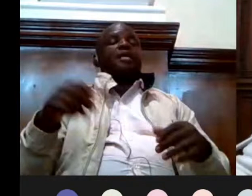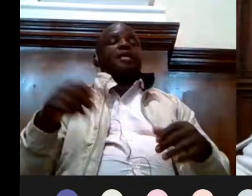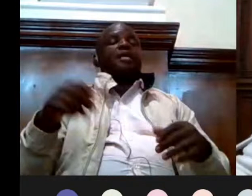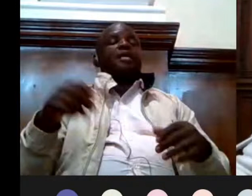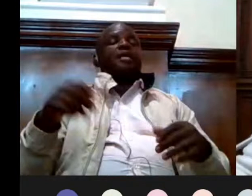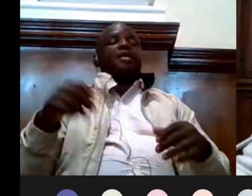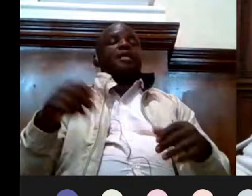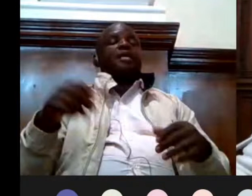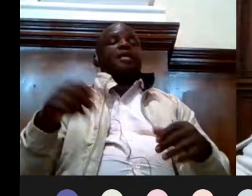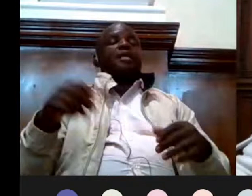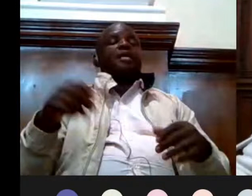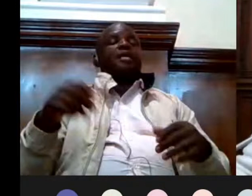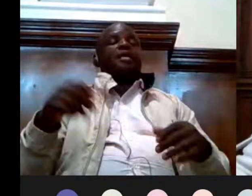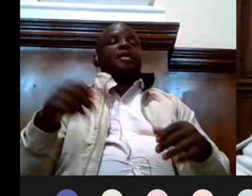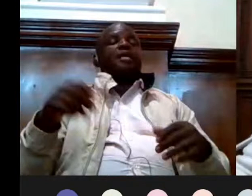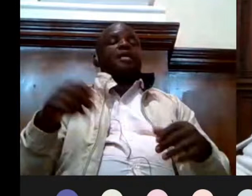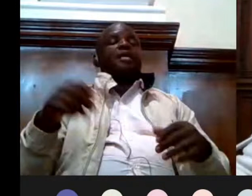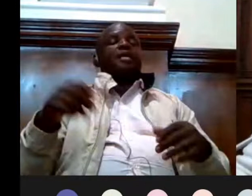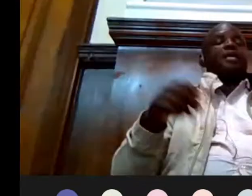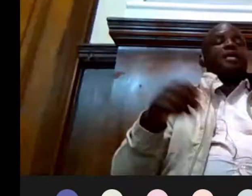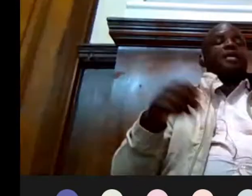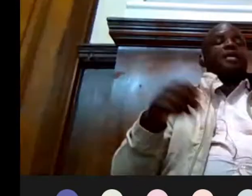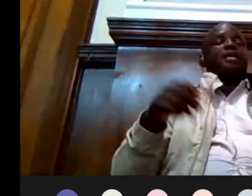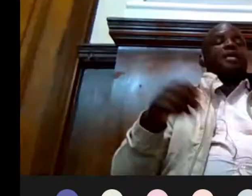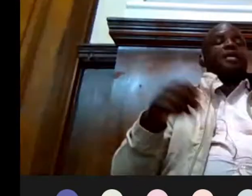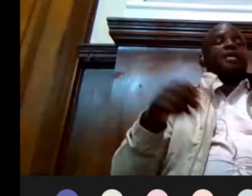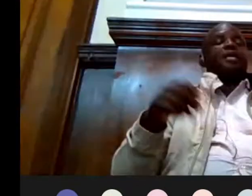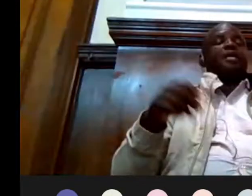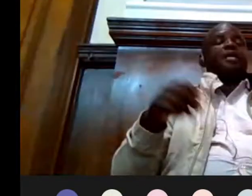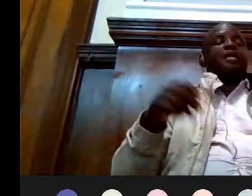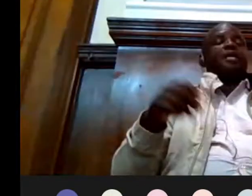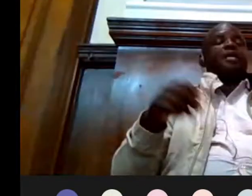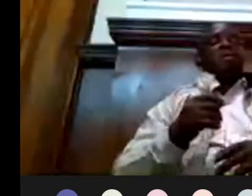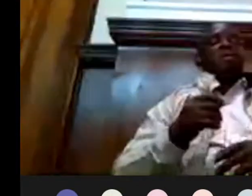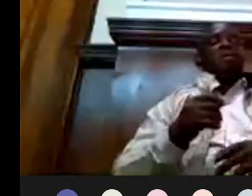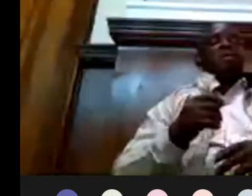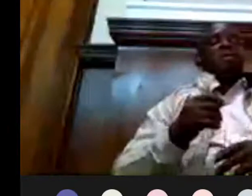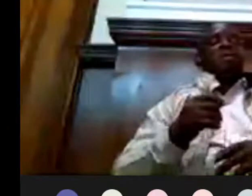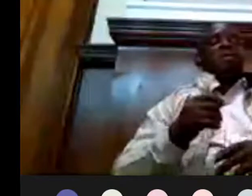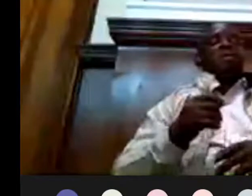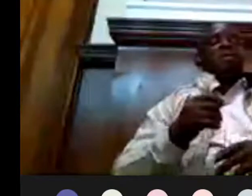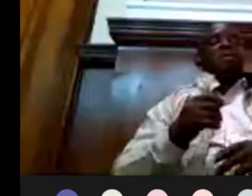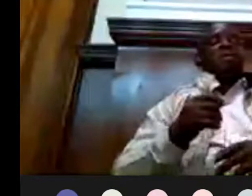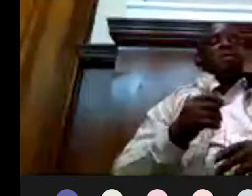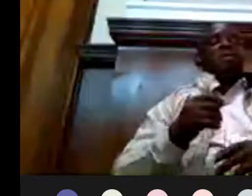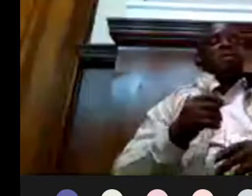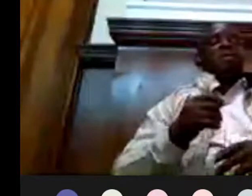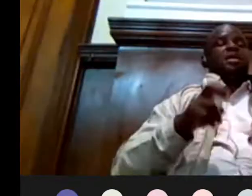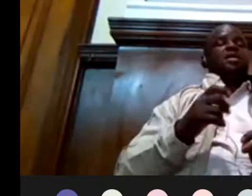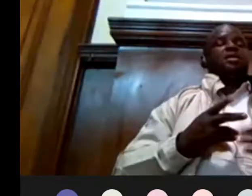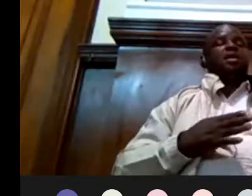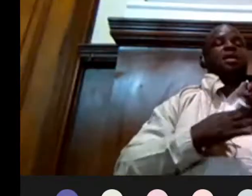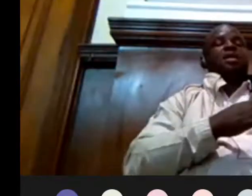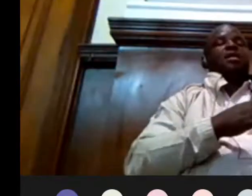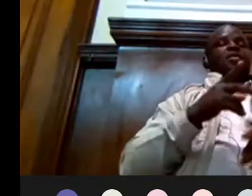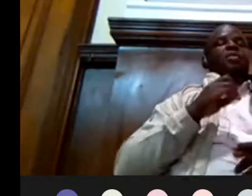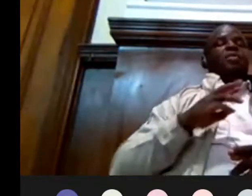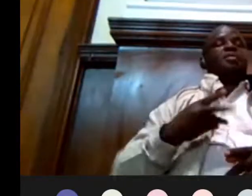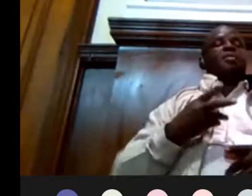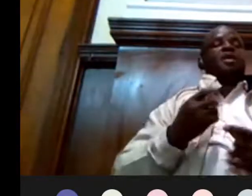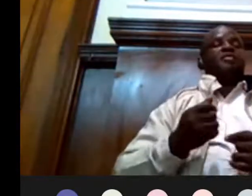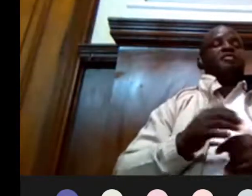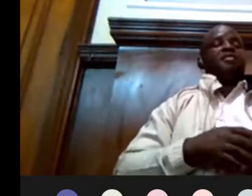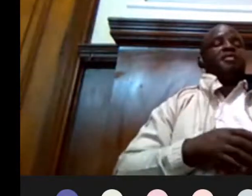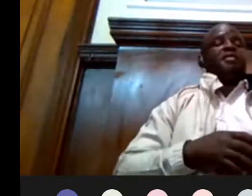other sectors can be discriminated against and deprived of basic needs because of their